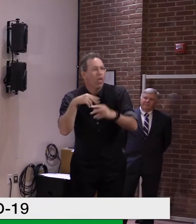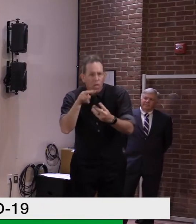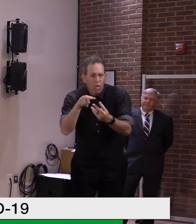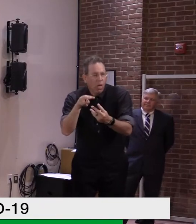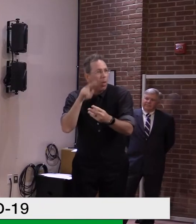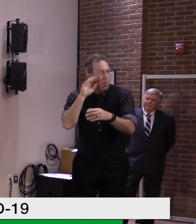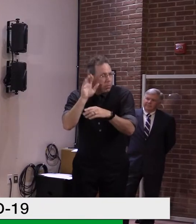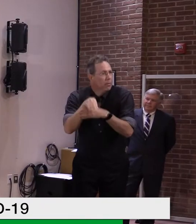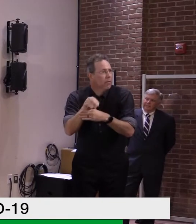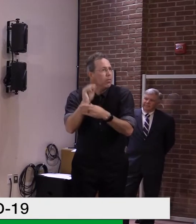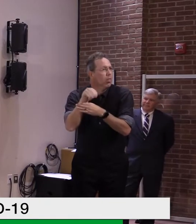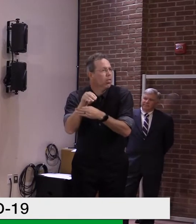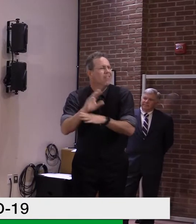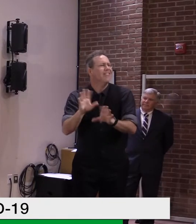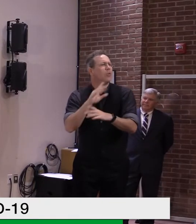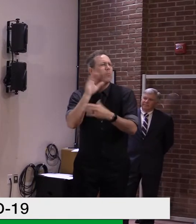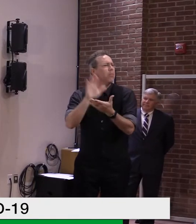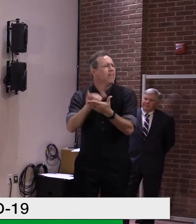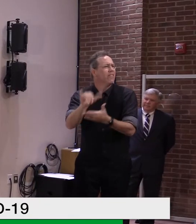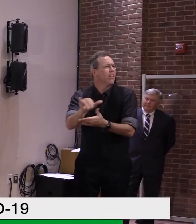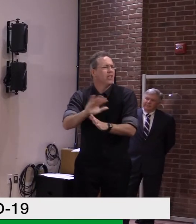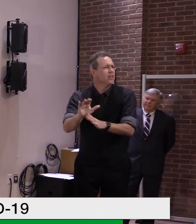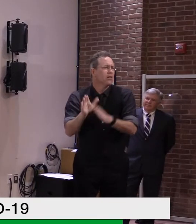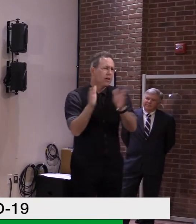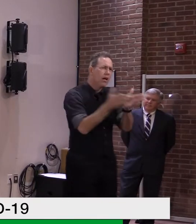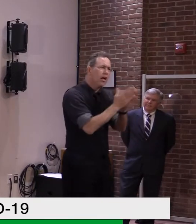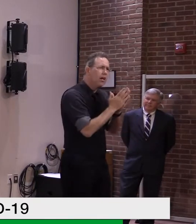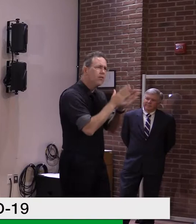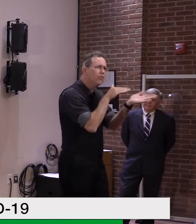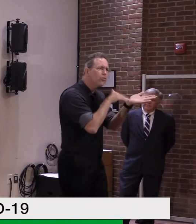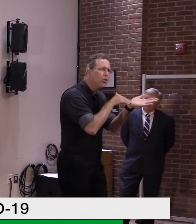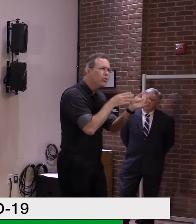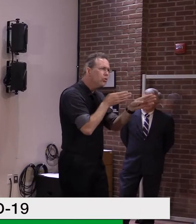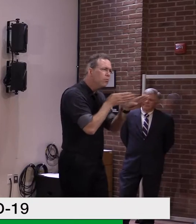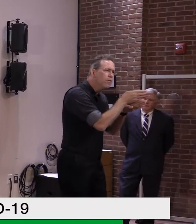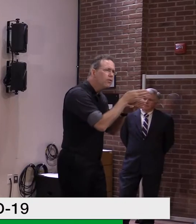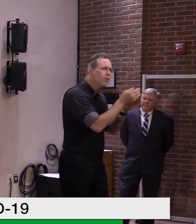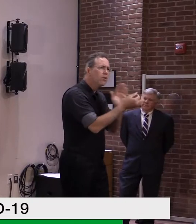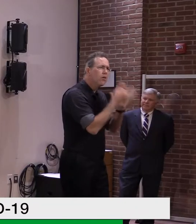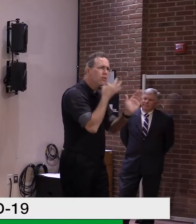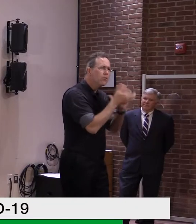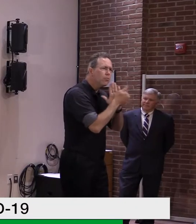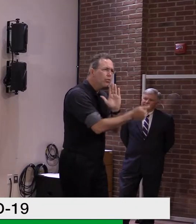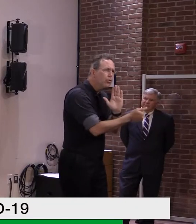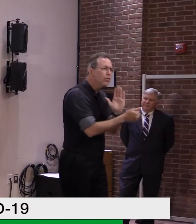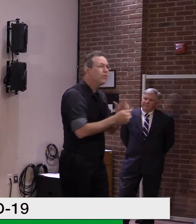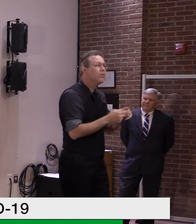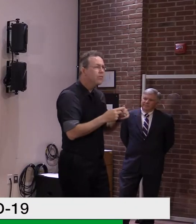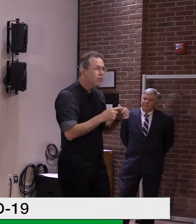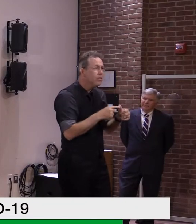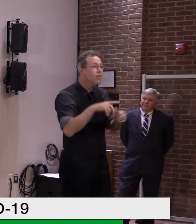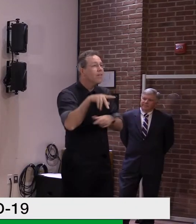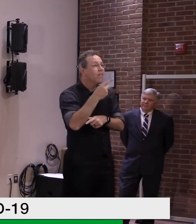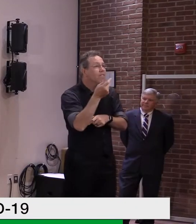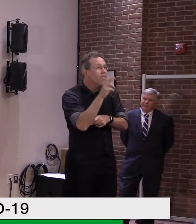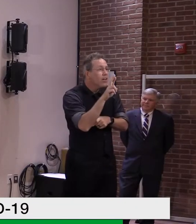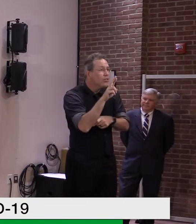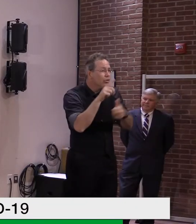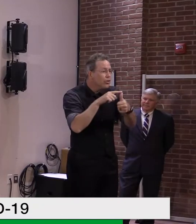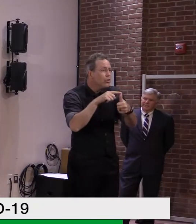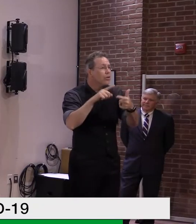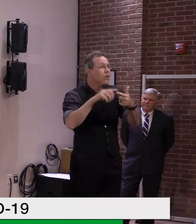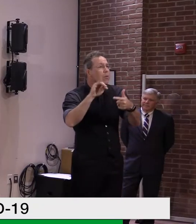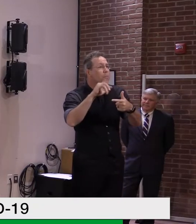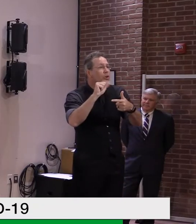allocations of Pfizer and Moderna doses remain the same, and there are no new allocations for J&J. But with what